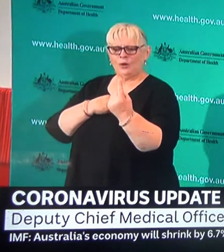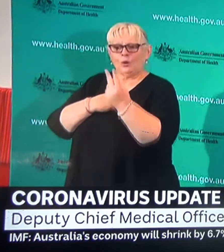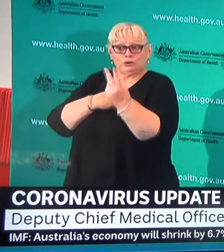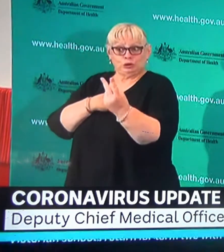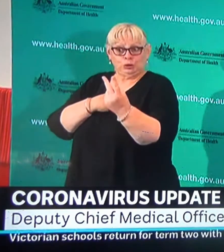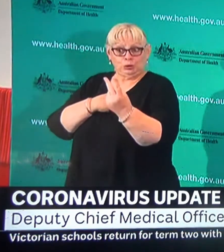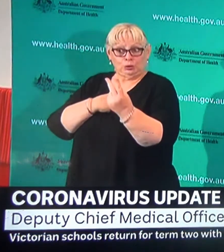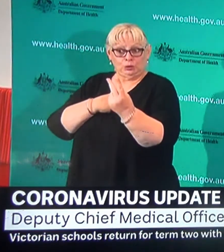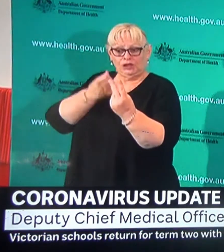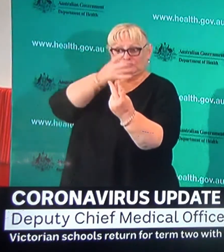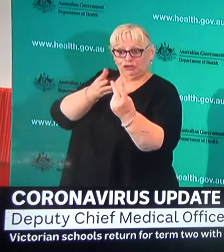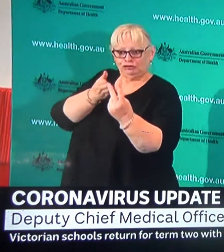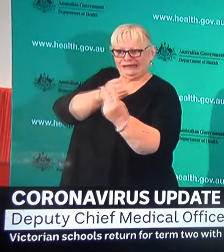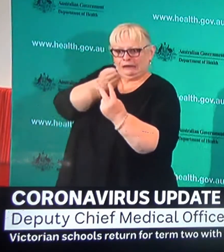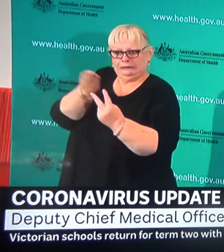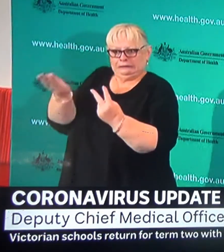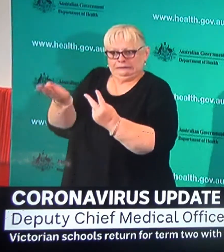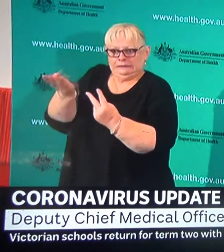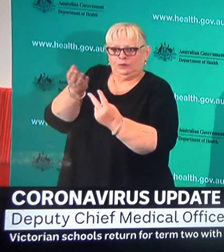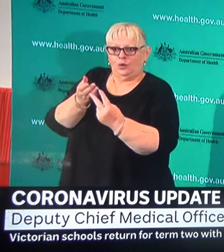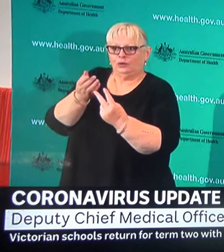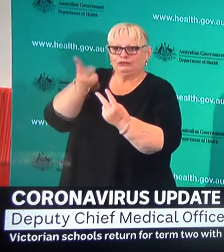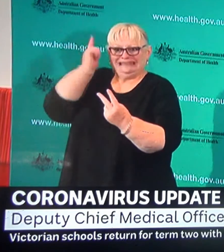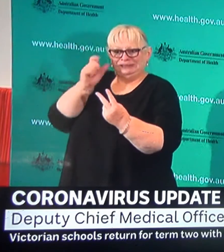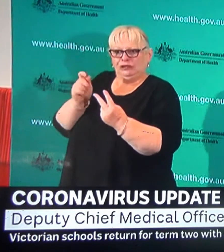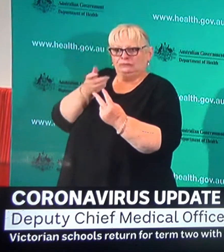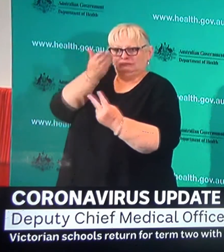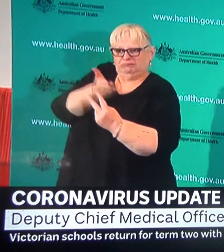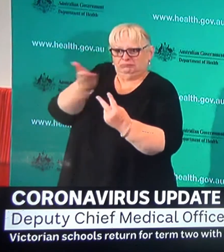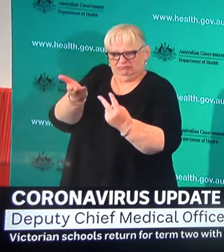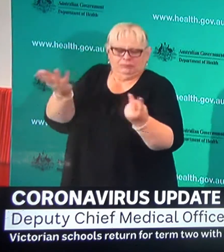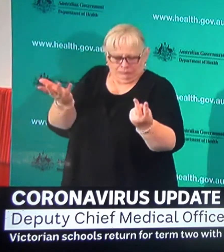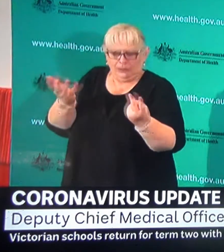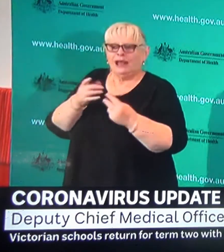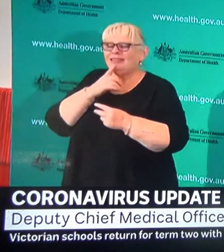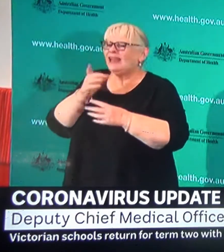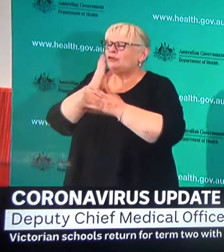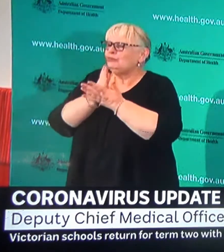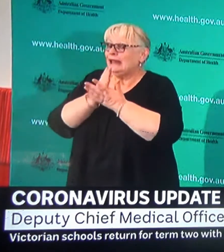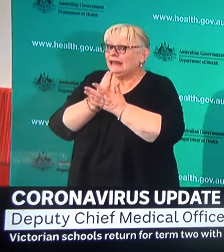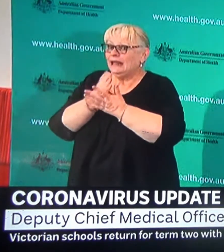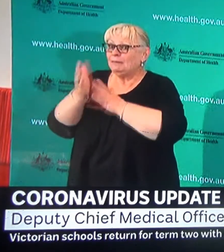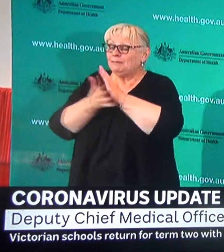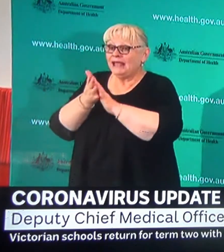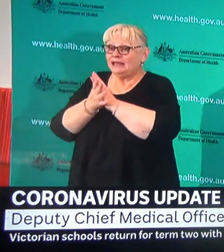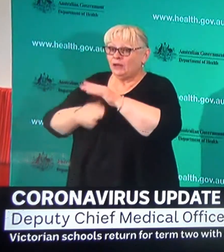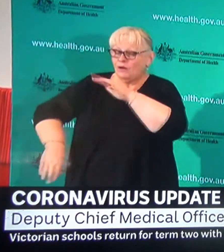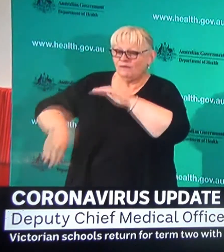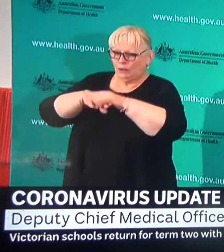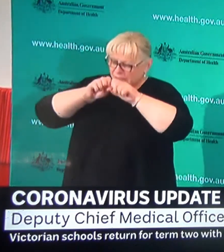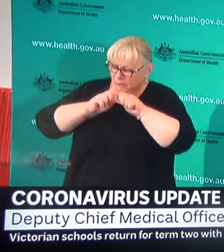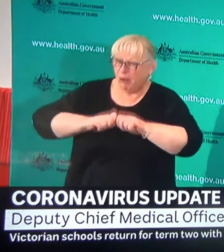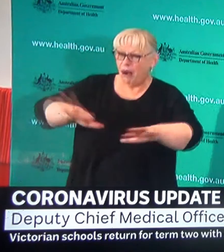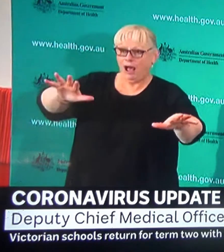two cases of child-to-child transmission or teacher-to-child transmission have not resulted in the sort of